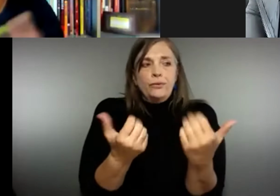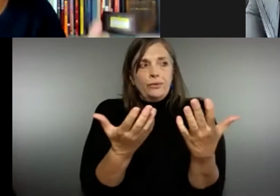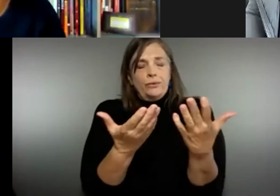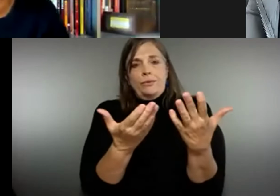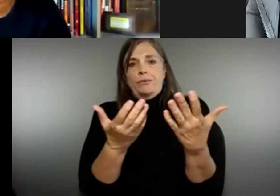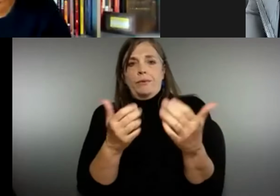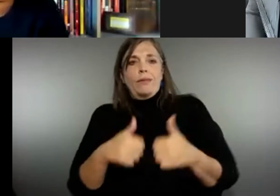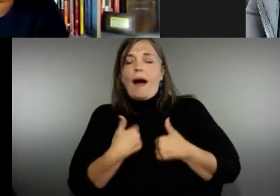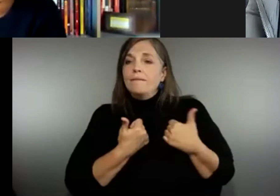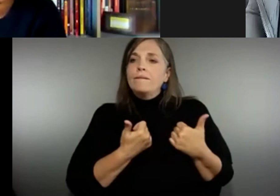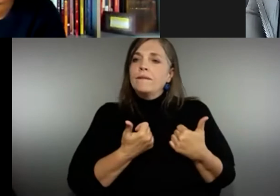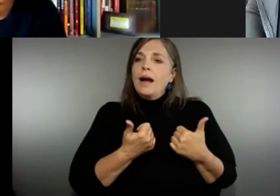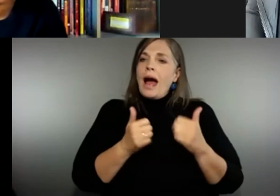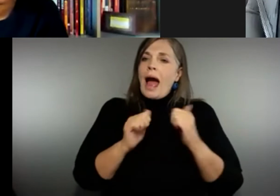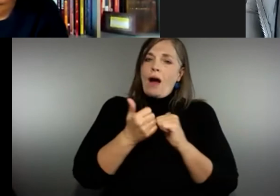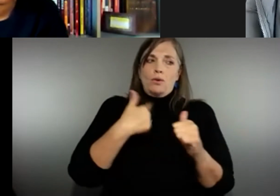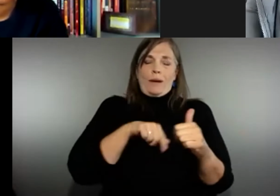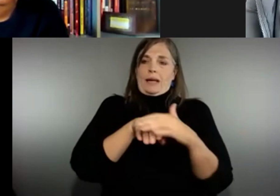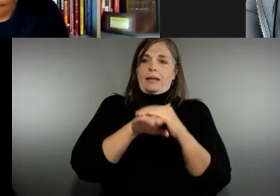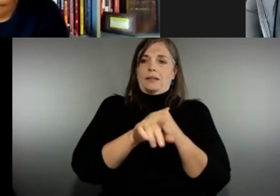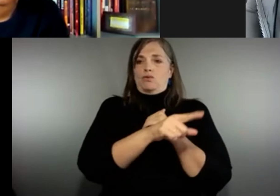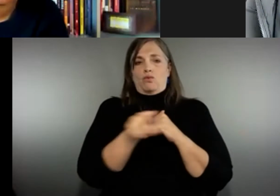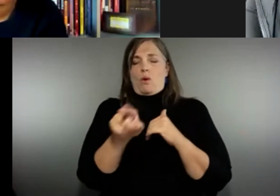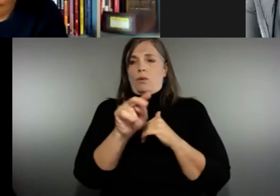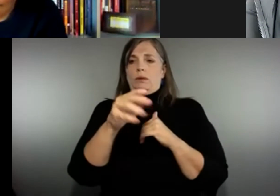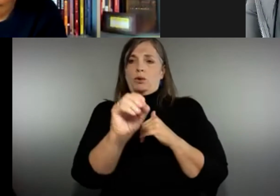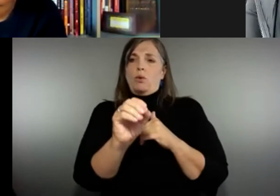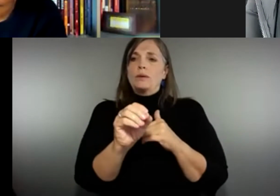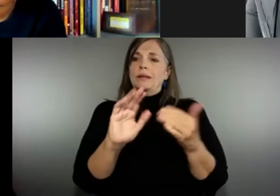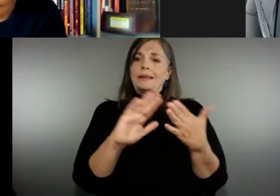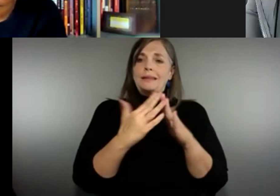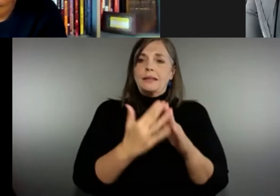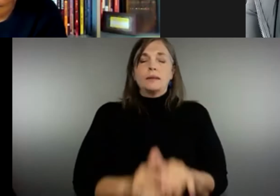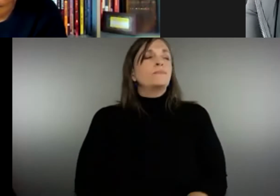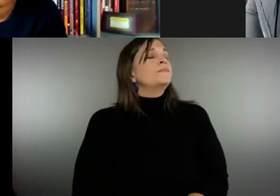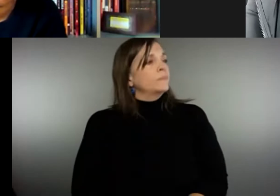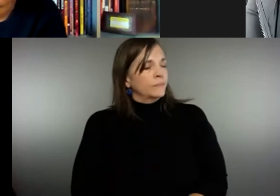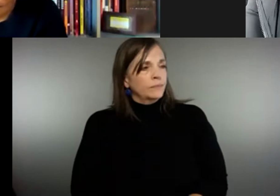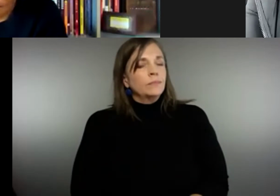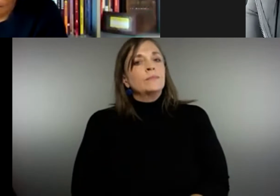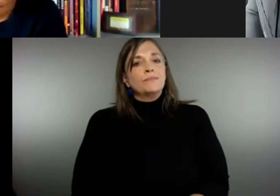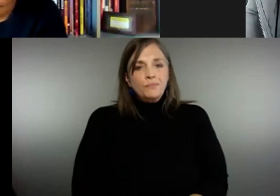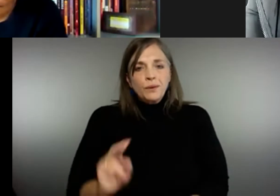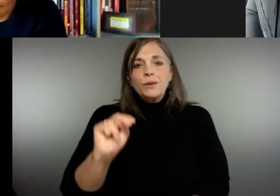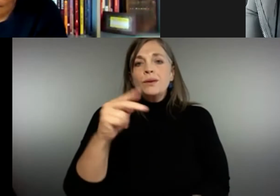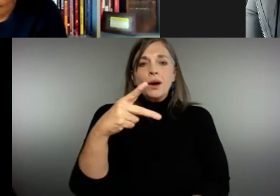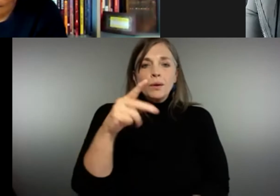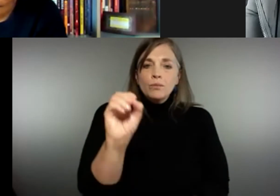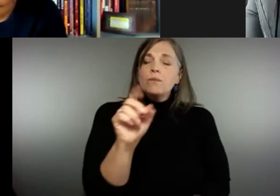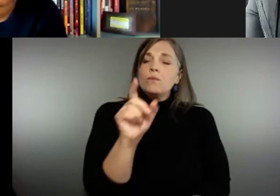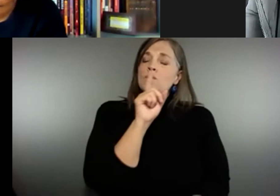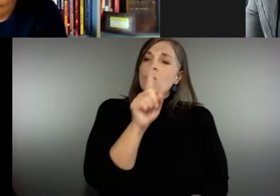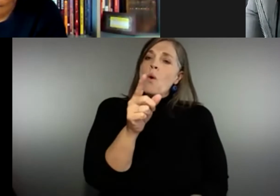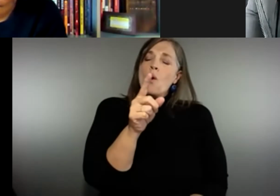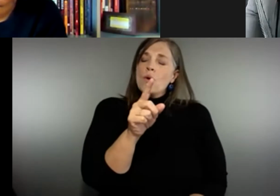the city that you've laid out for us sure so you know nonprofits are really the the backbone of of a lot of